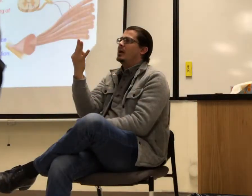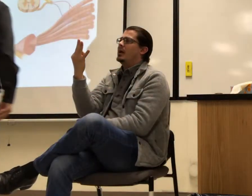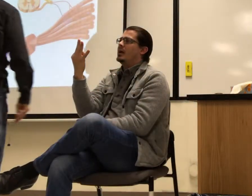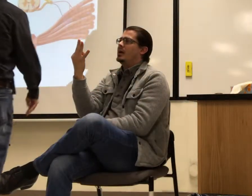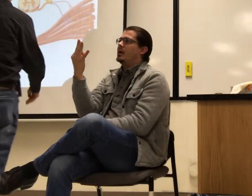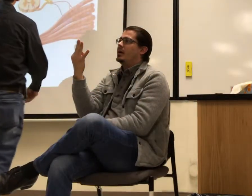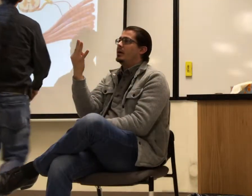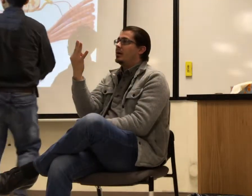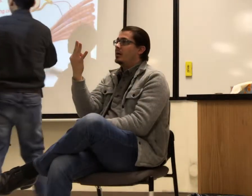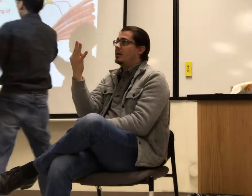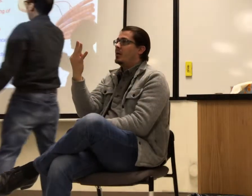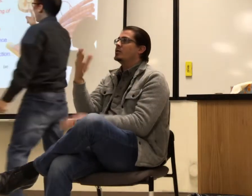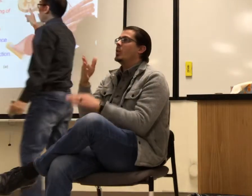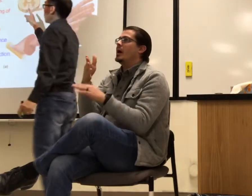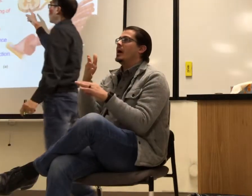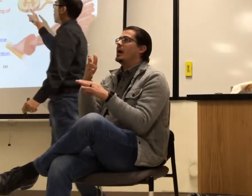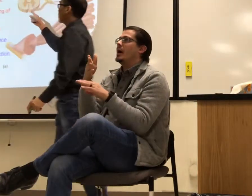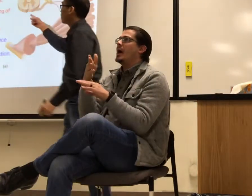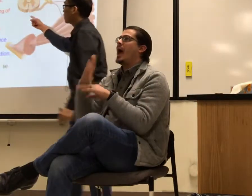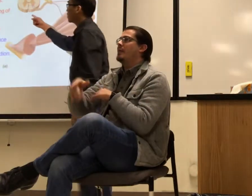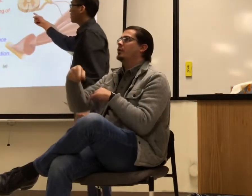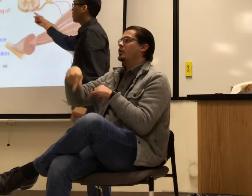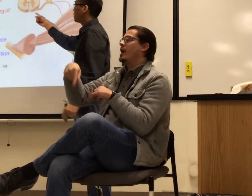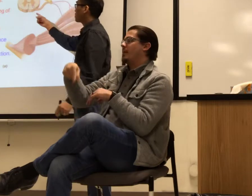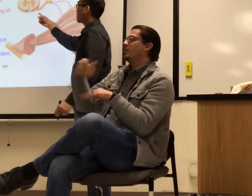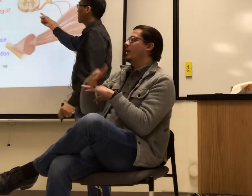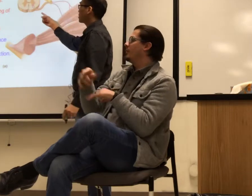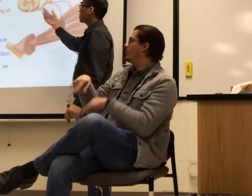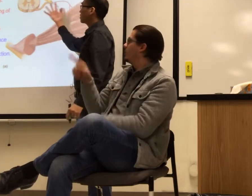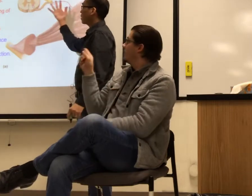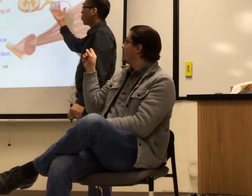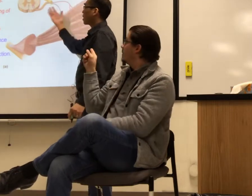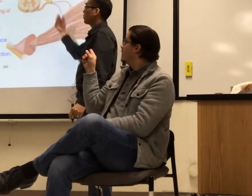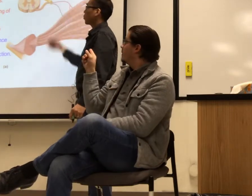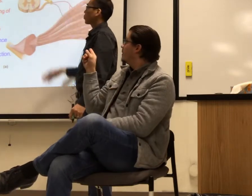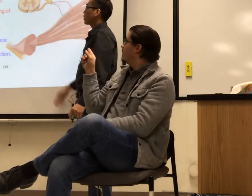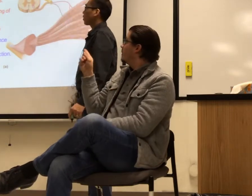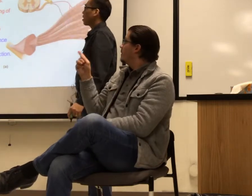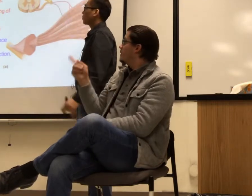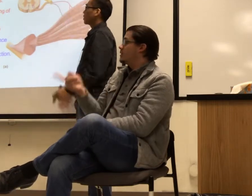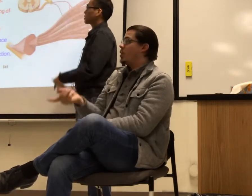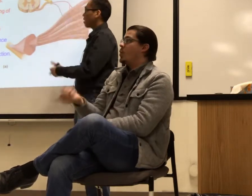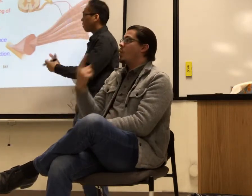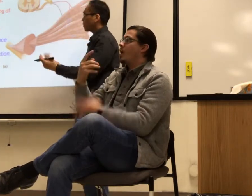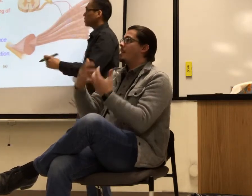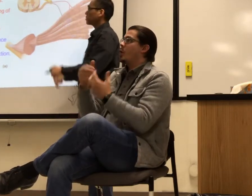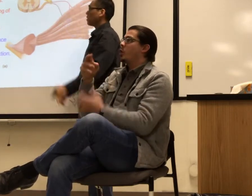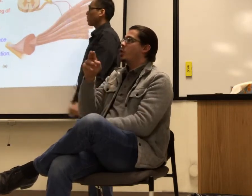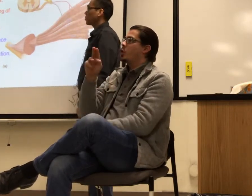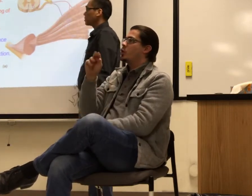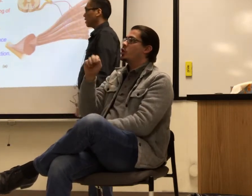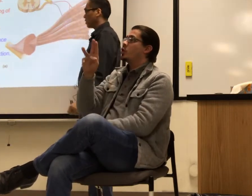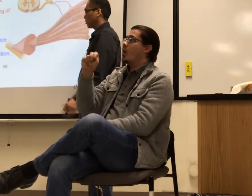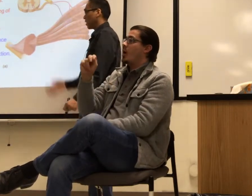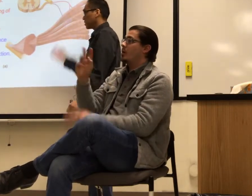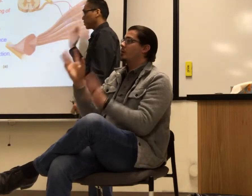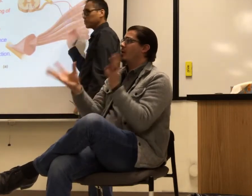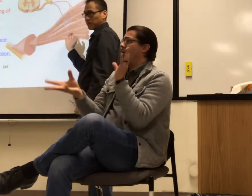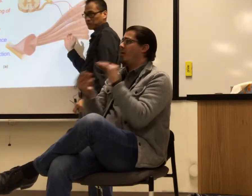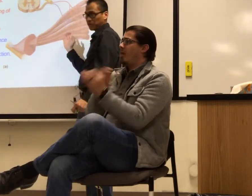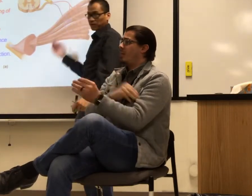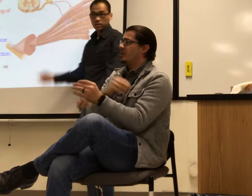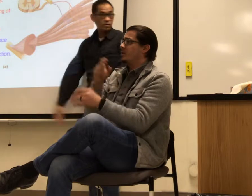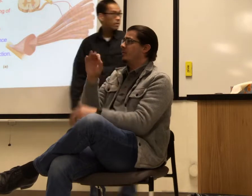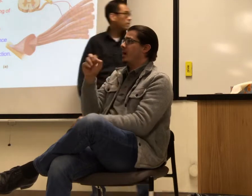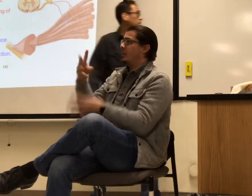All right, first definition, a motor unit. The definition is one motor neuron plus all the muscle fibers it innervates. And